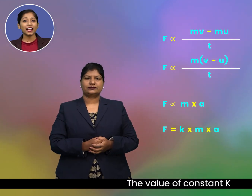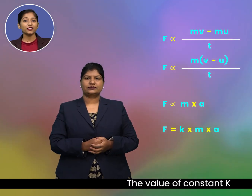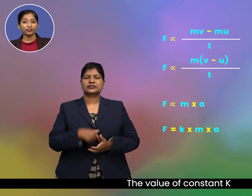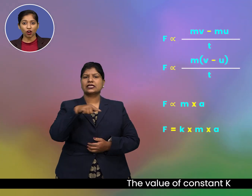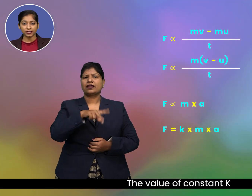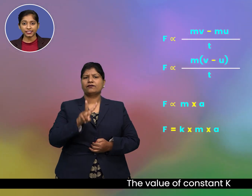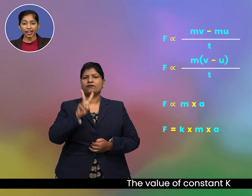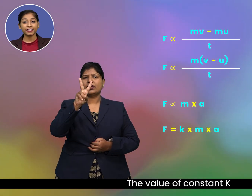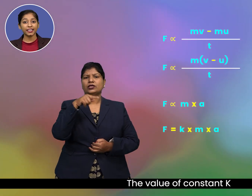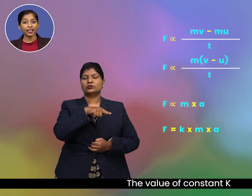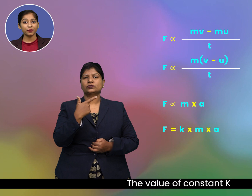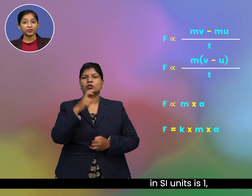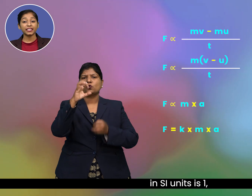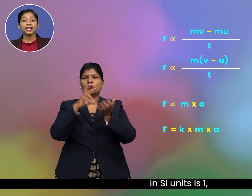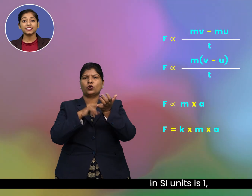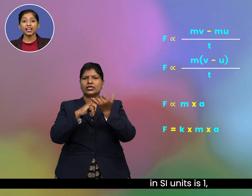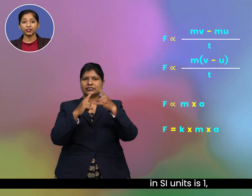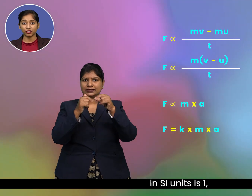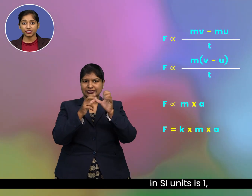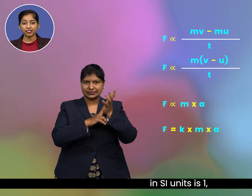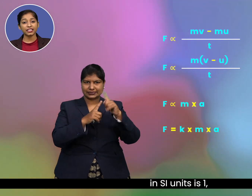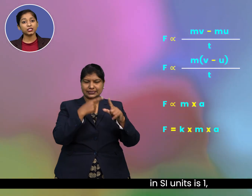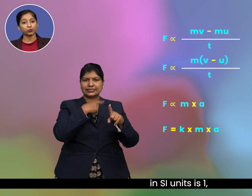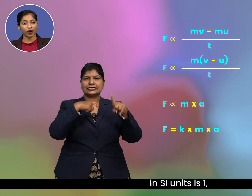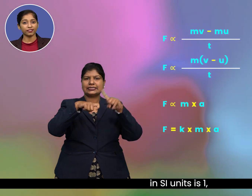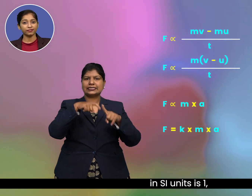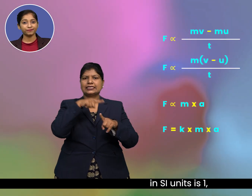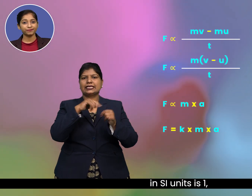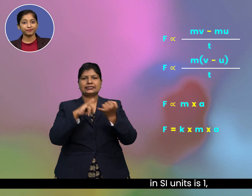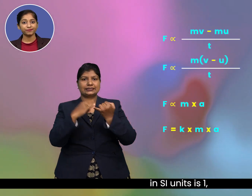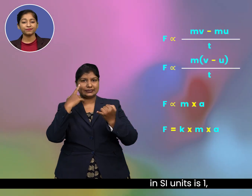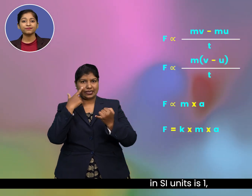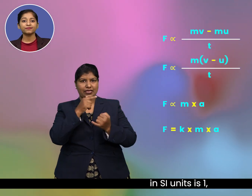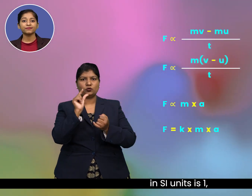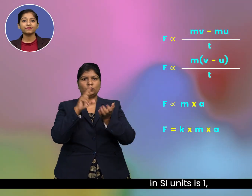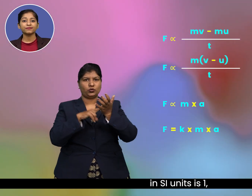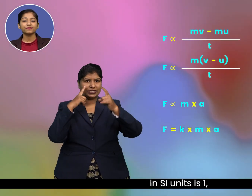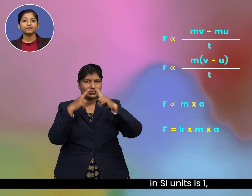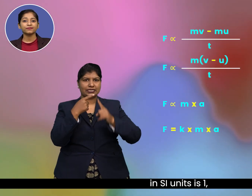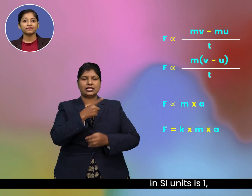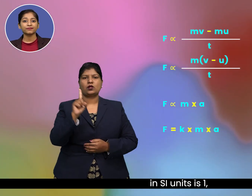The value of constant k in SI units is 1.